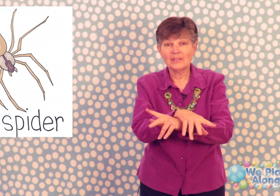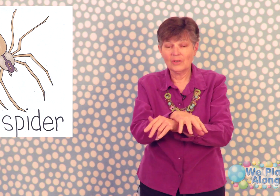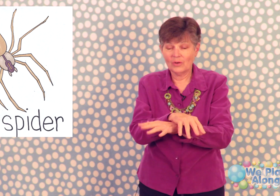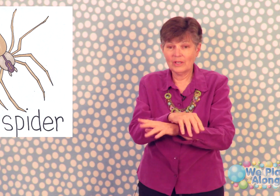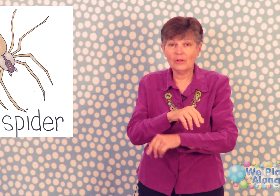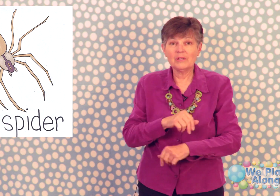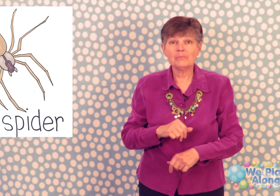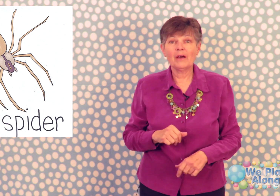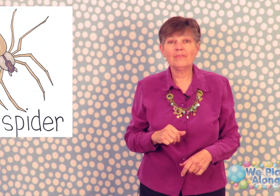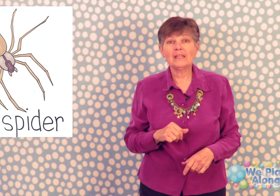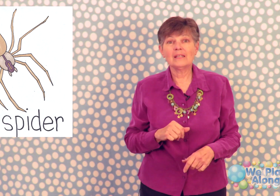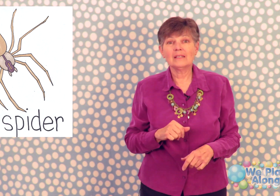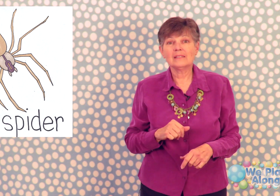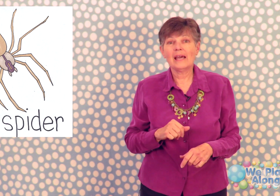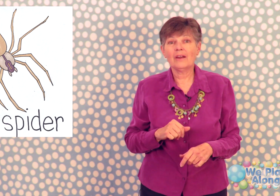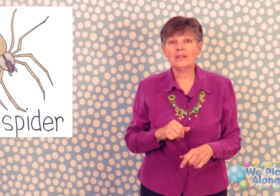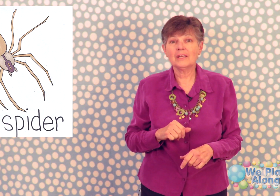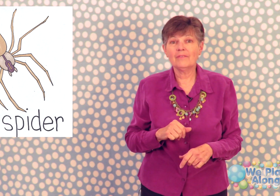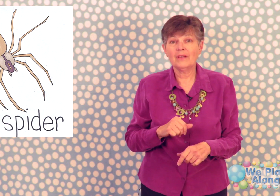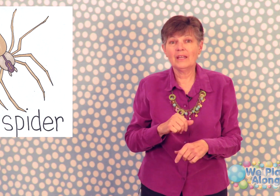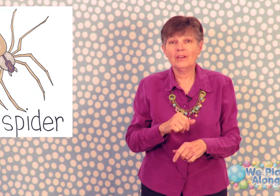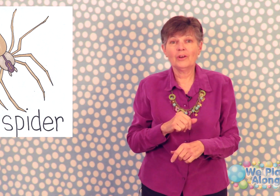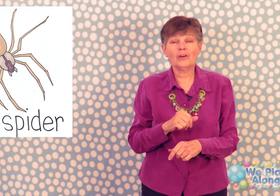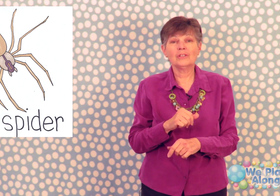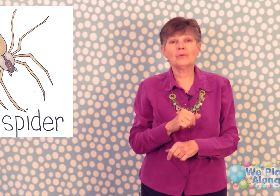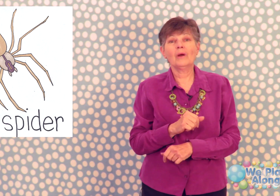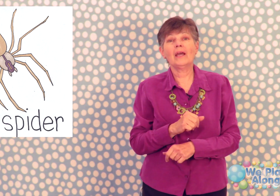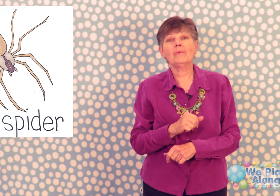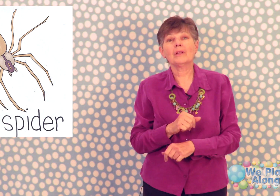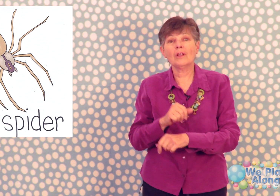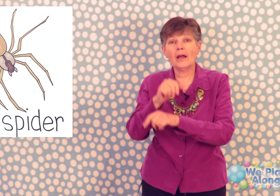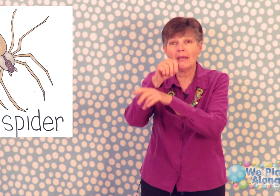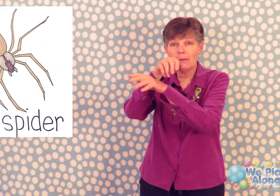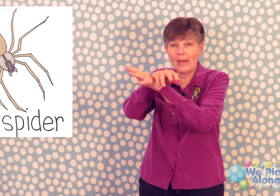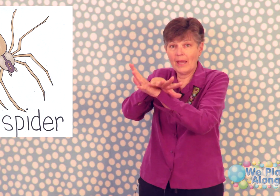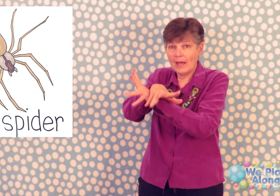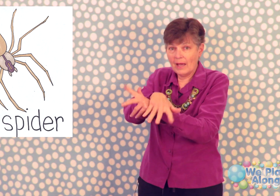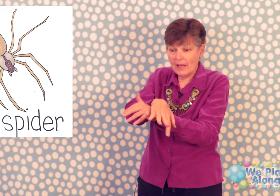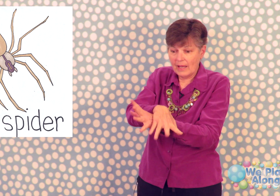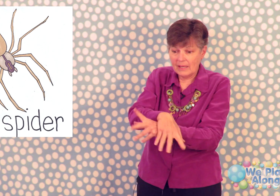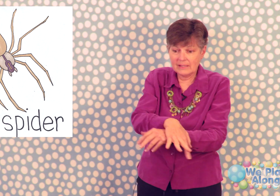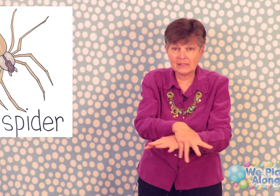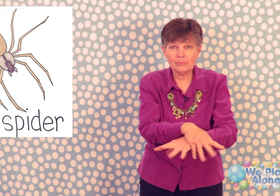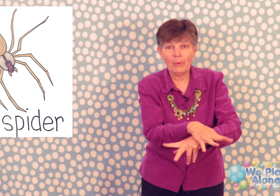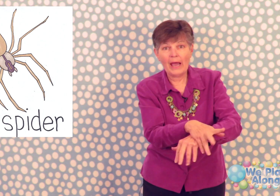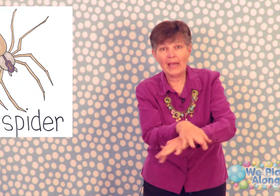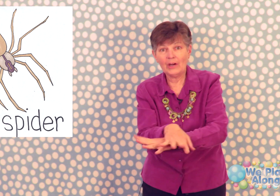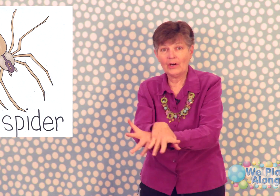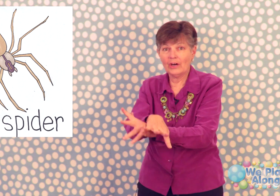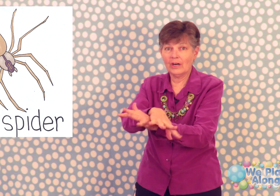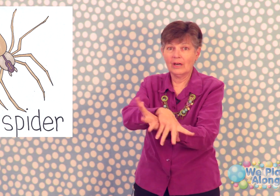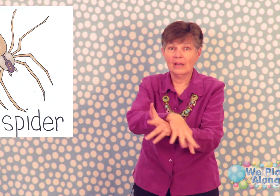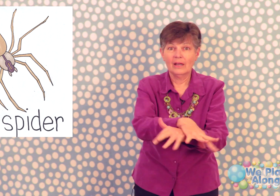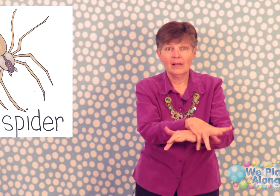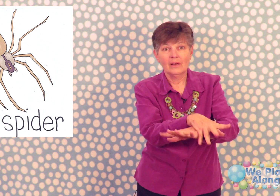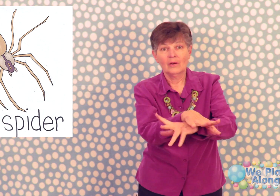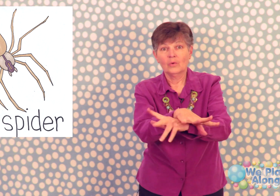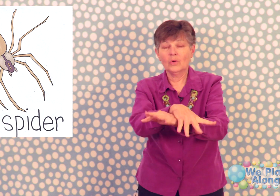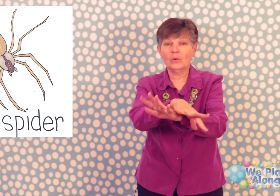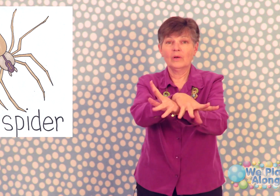so little Miss Muffet sat on a tuffet eating your curds and whey when along came a spider. Woo!